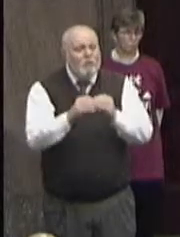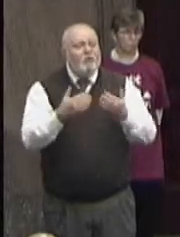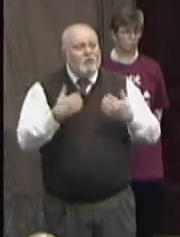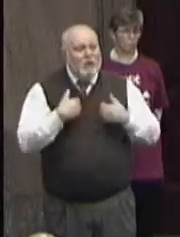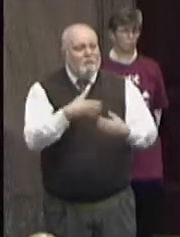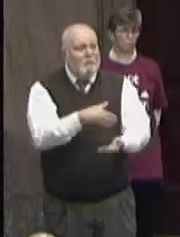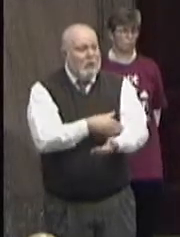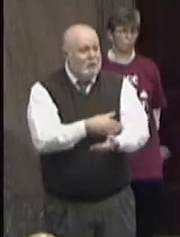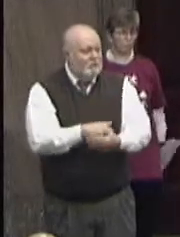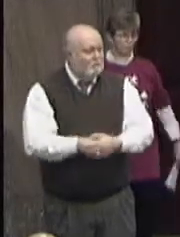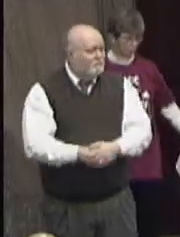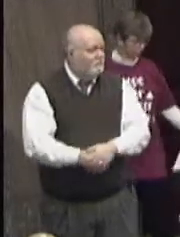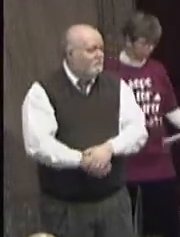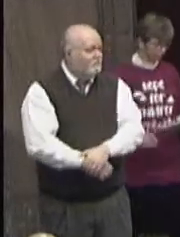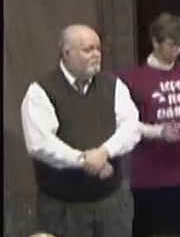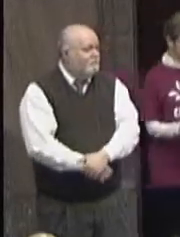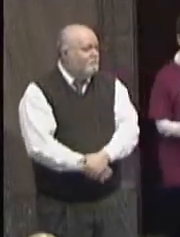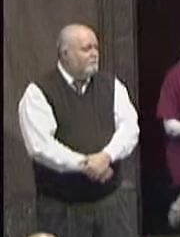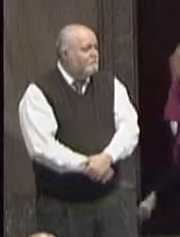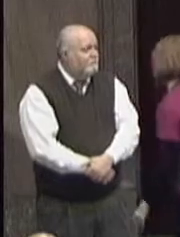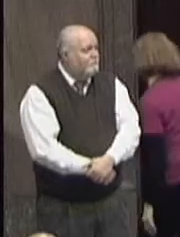the power.